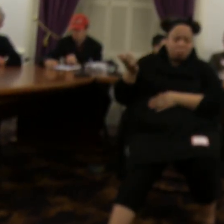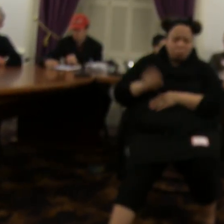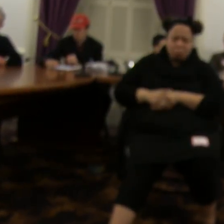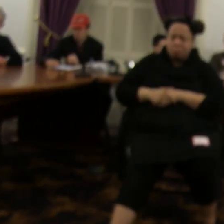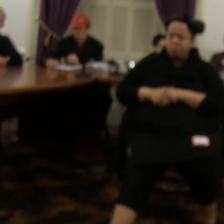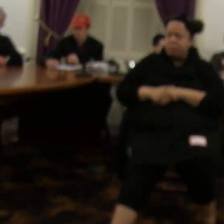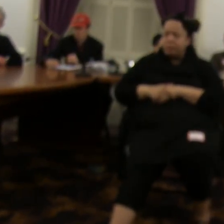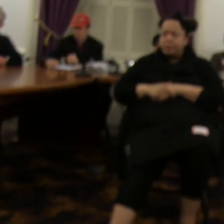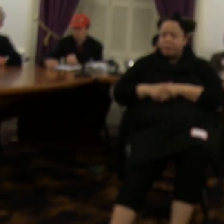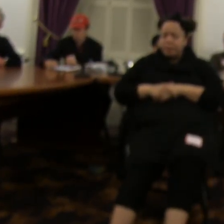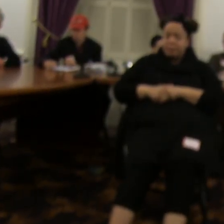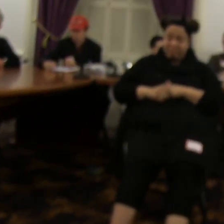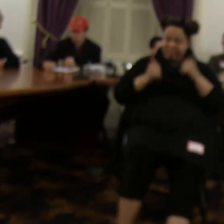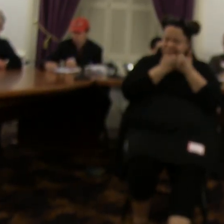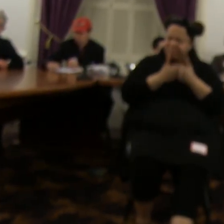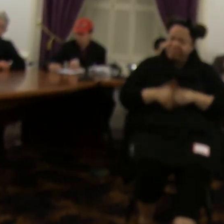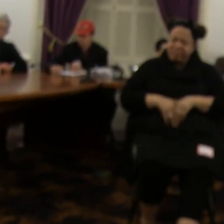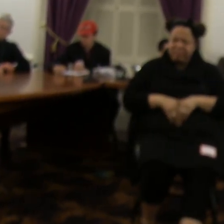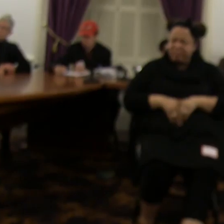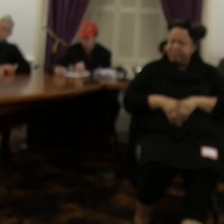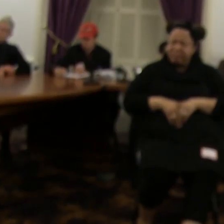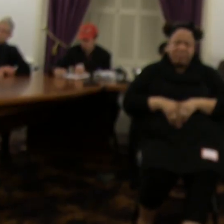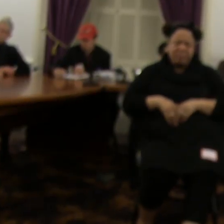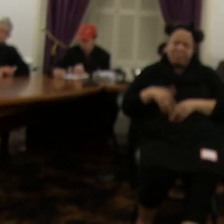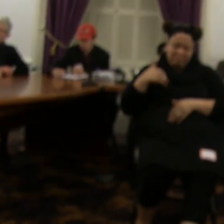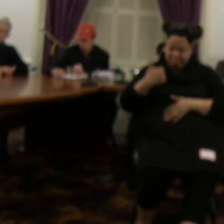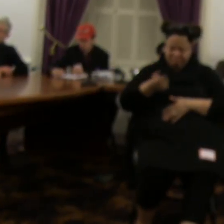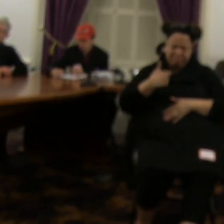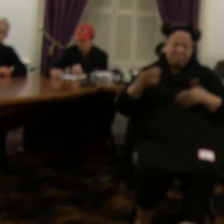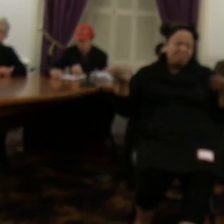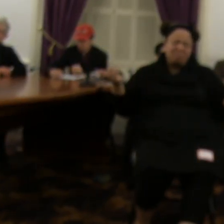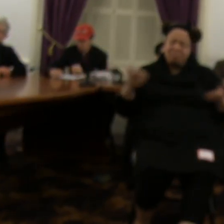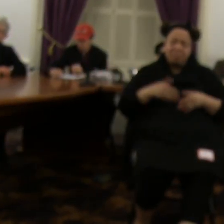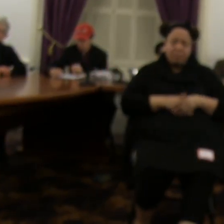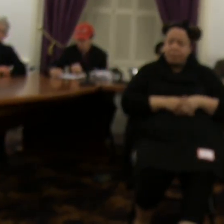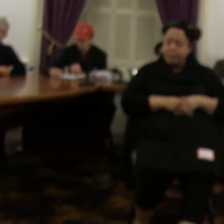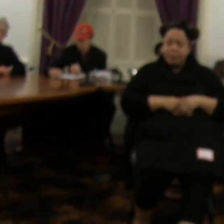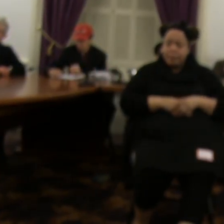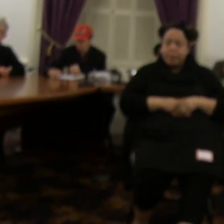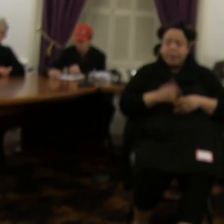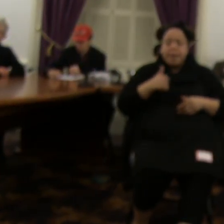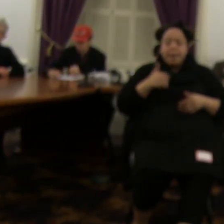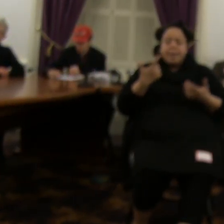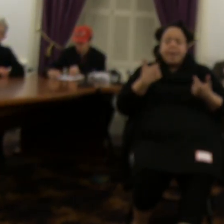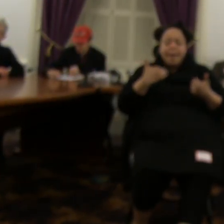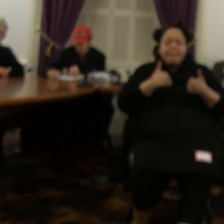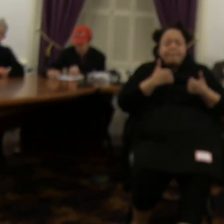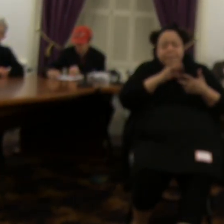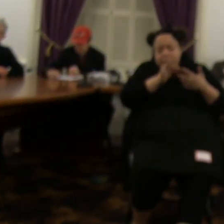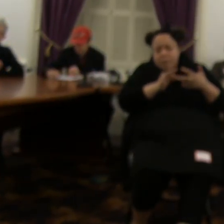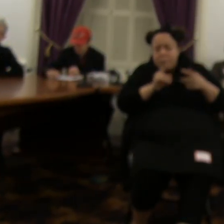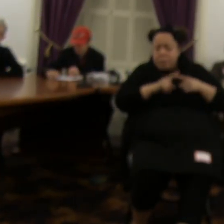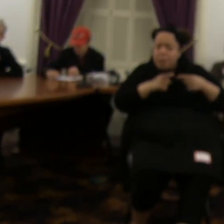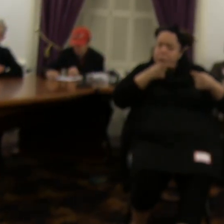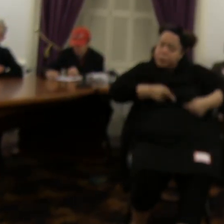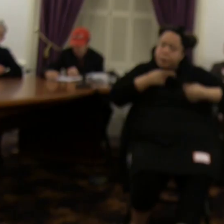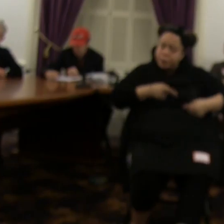her how her life would be different without that transportation. Well, it would be